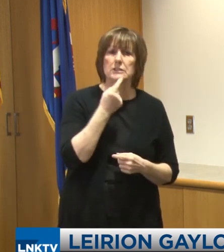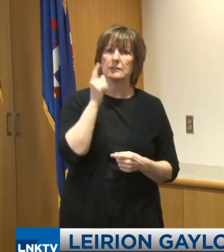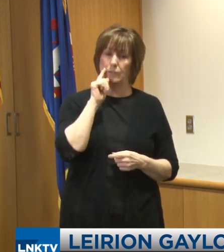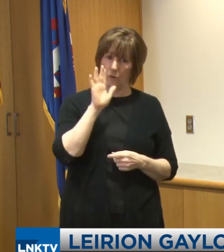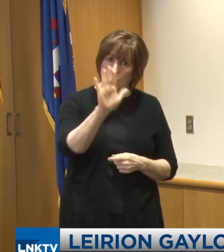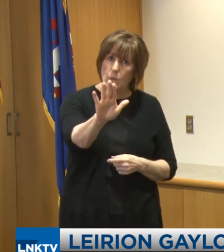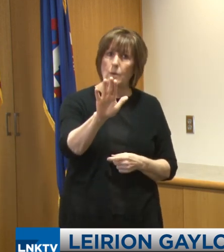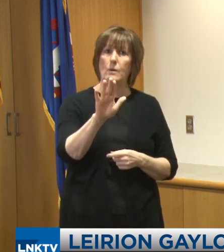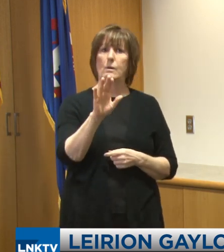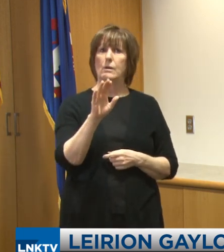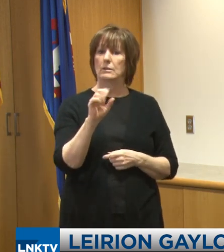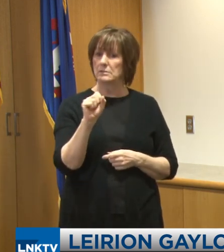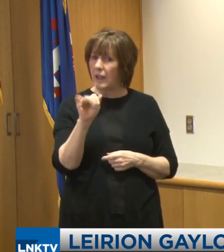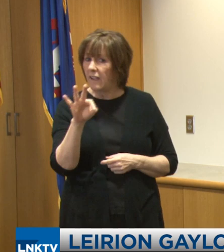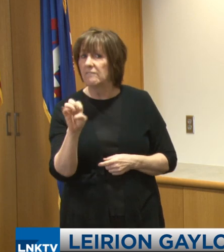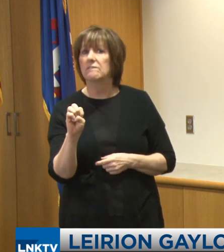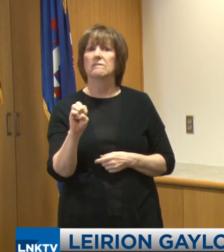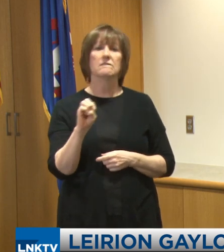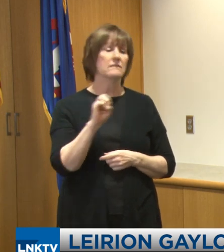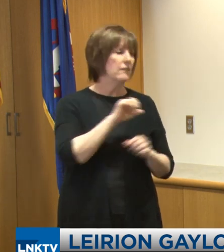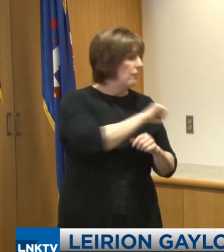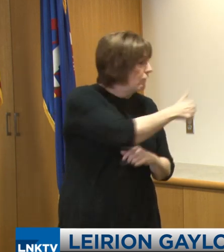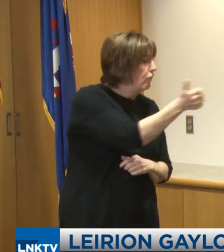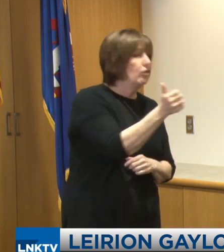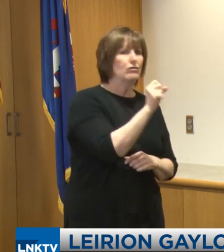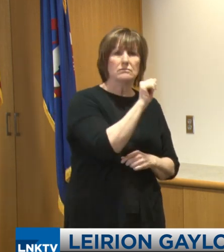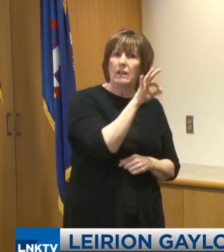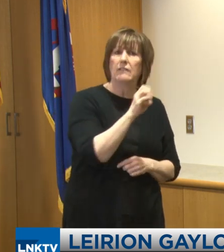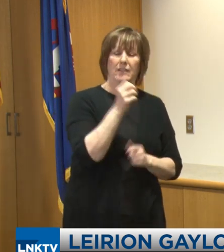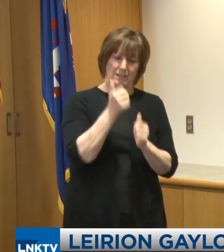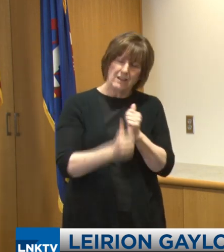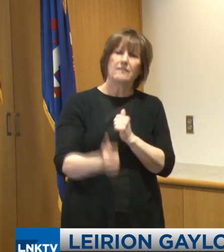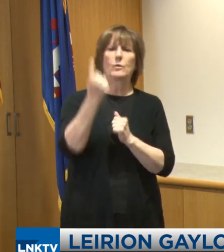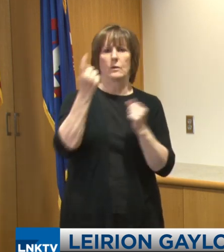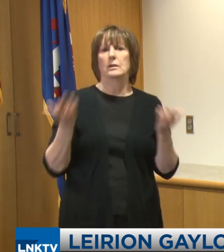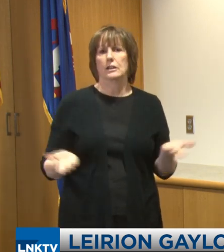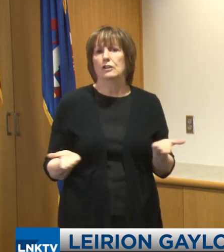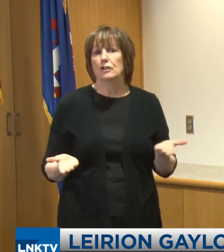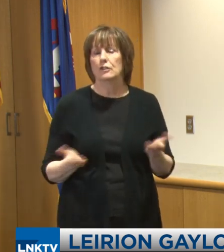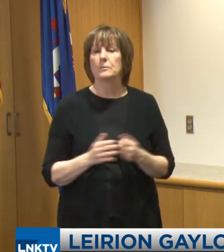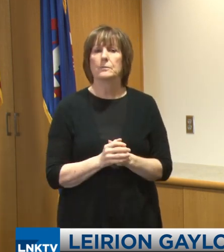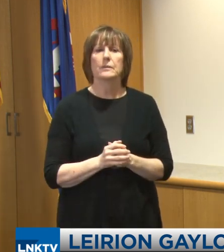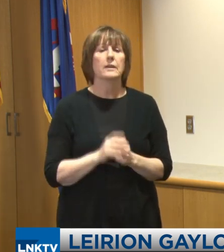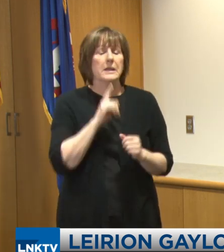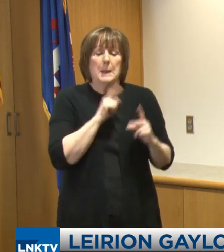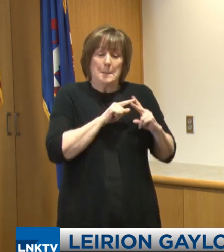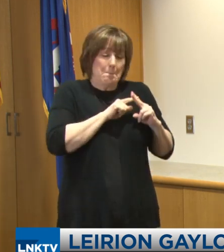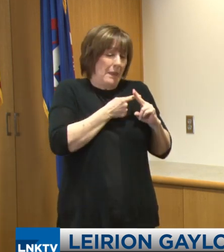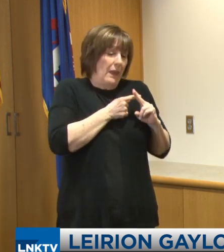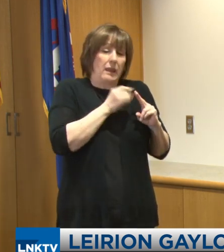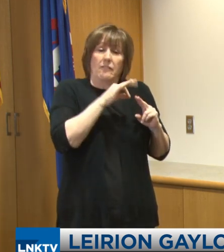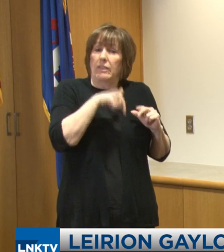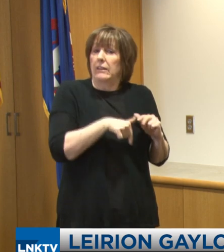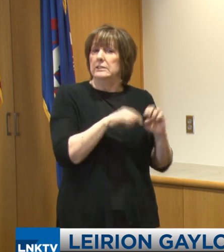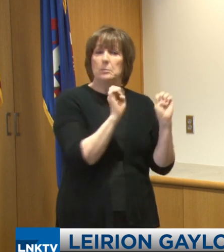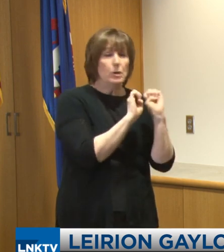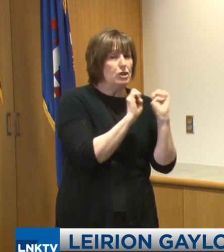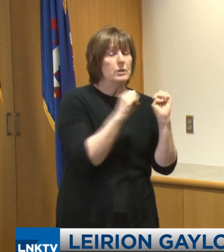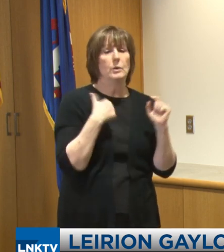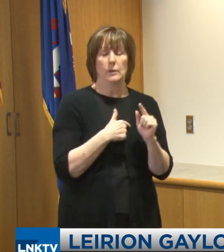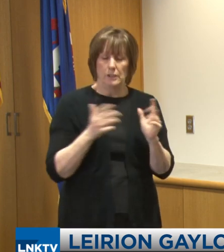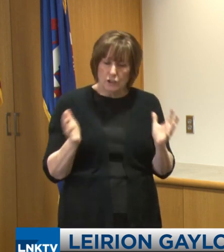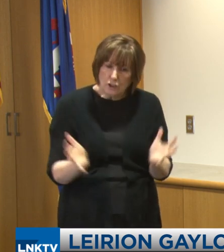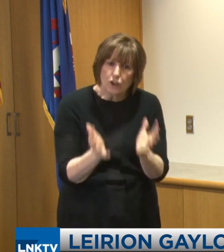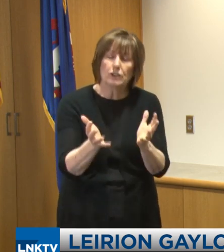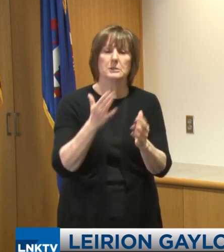sake and for the sake of your loved ones and for everyone else in Lincoln and Lancaster County. From the very beginning of this public health emergency, we have